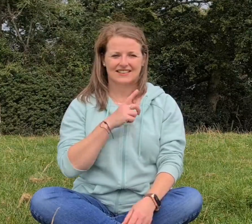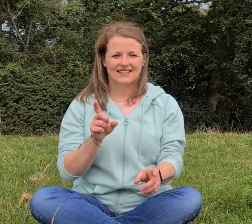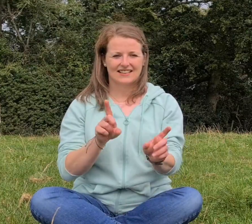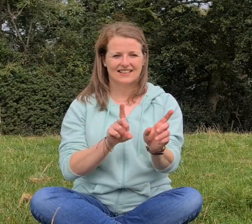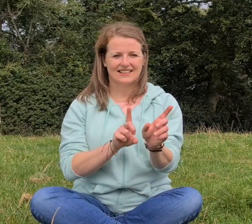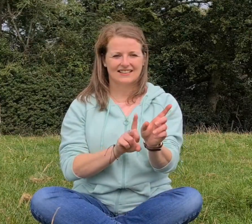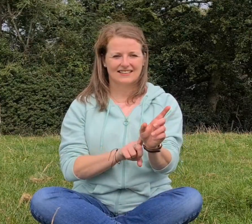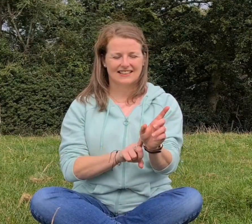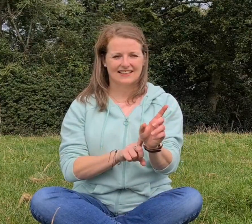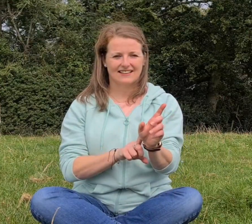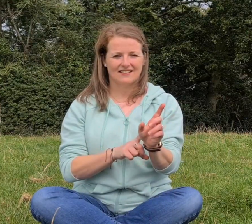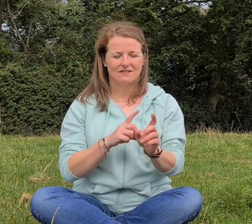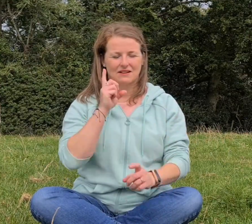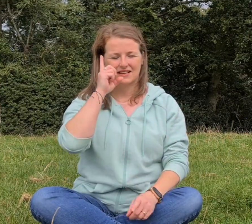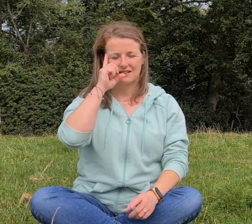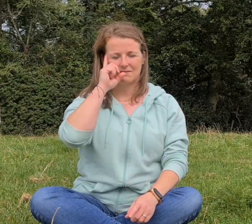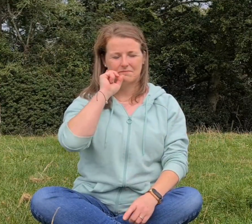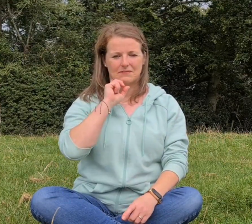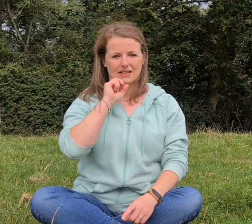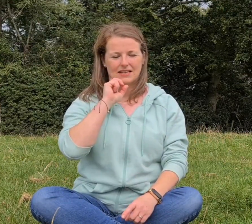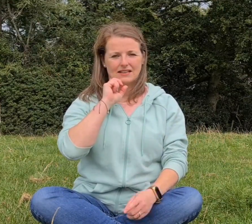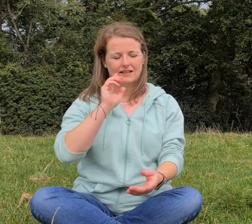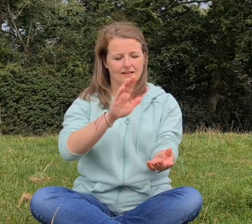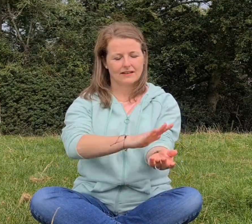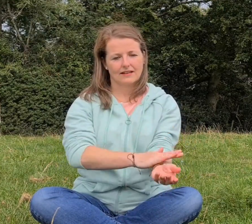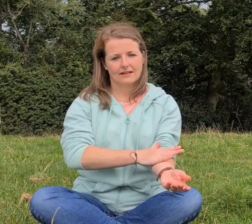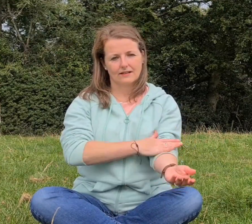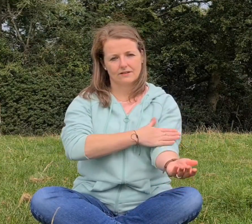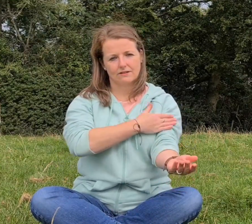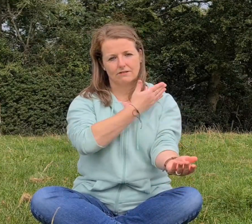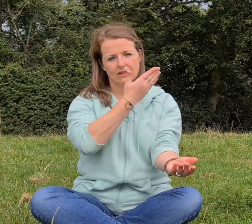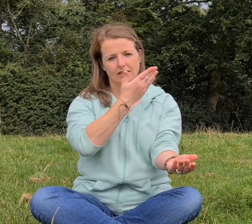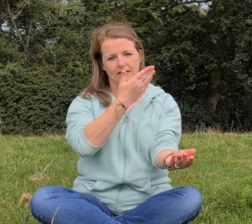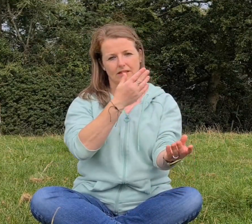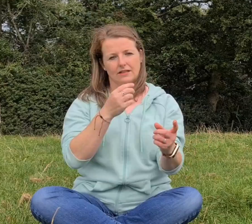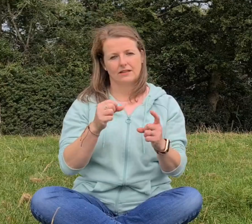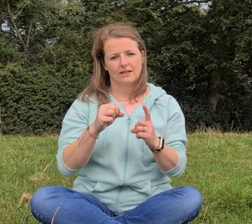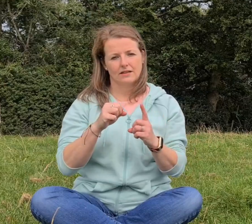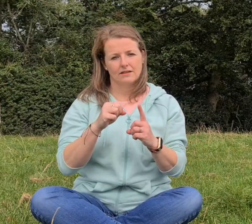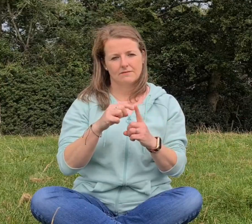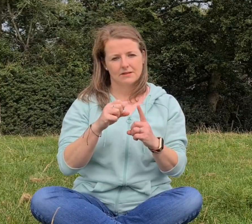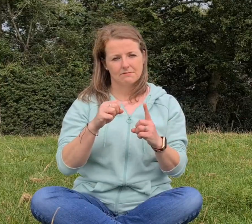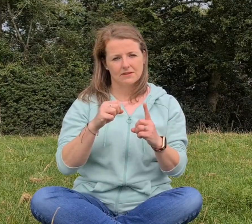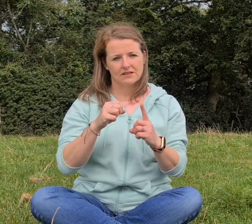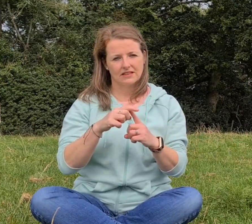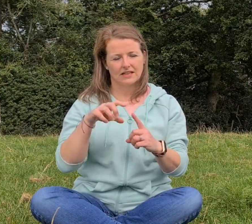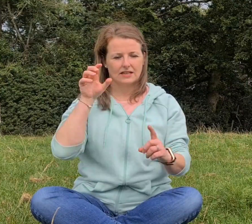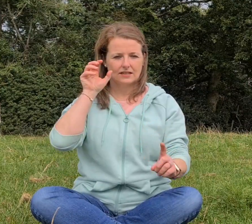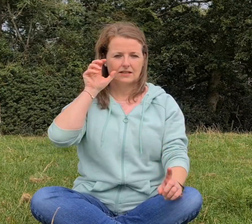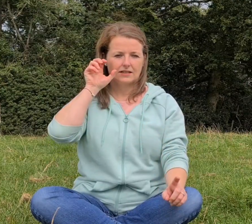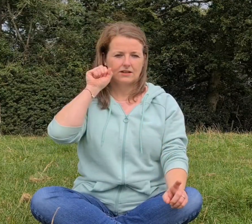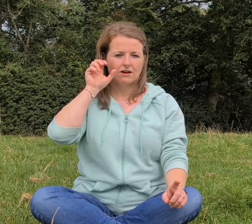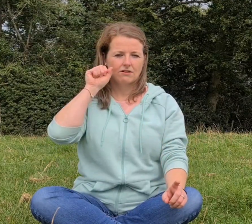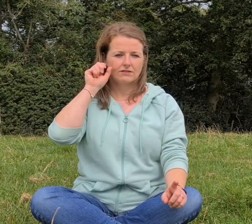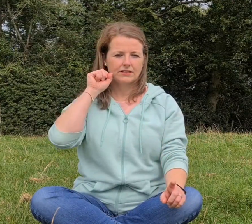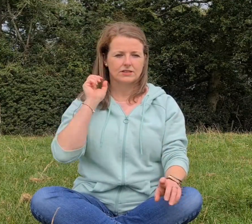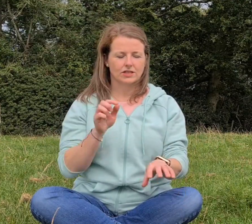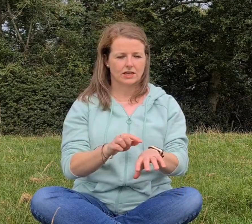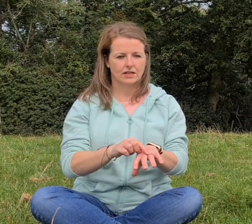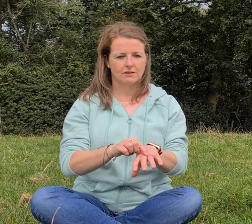Red and yellow and pink and green, purple and orange